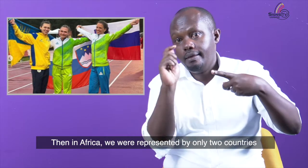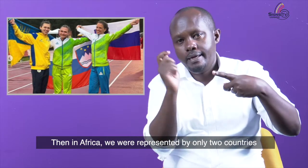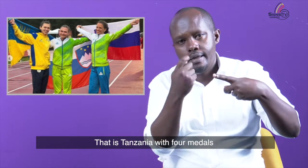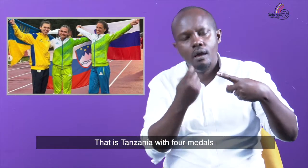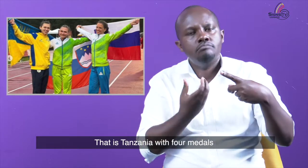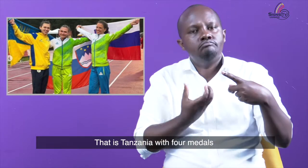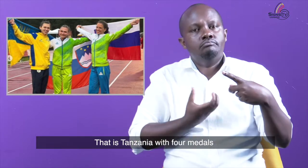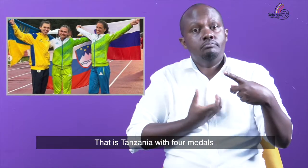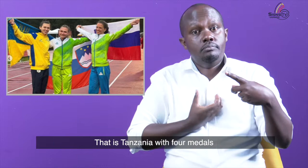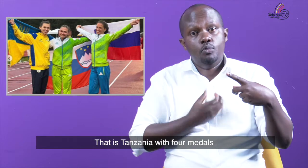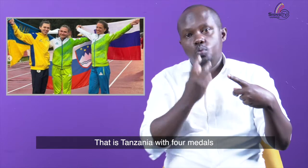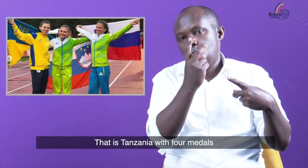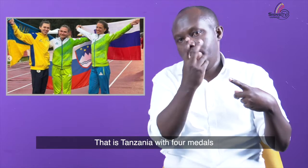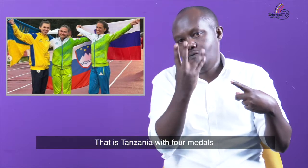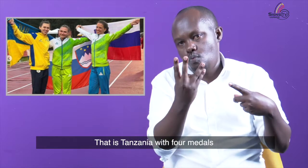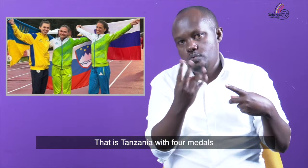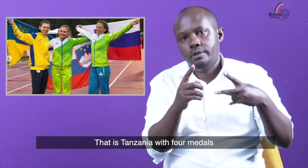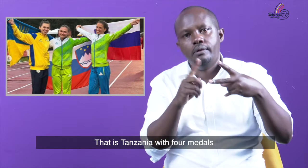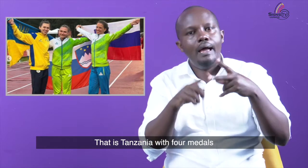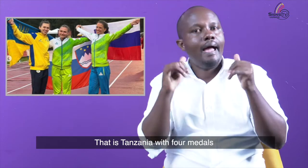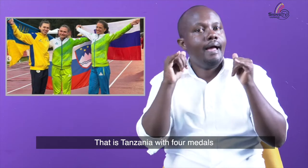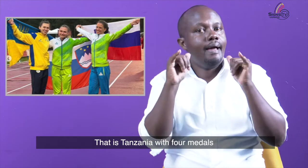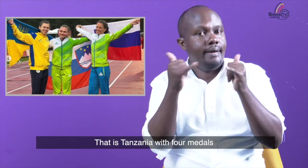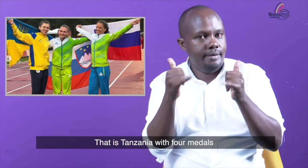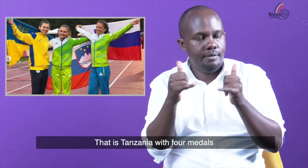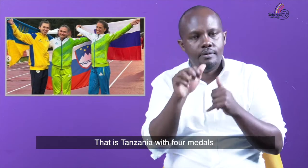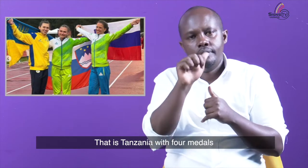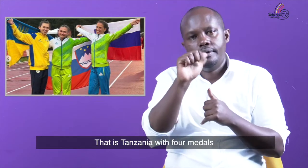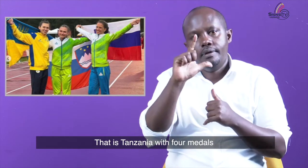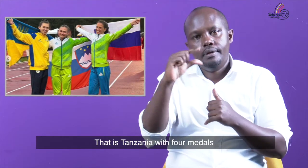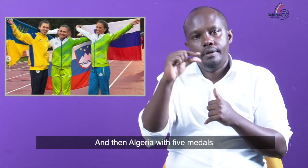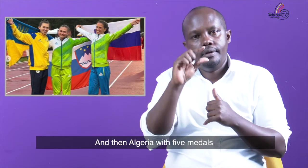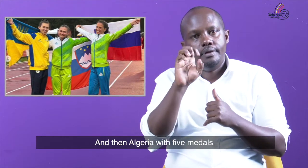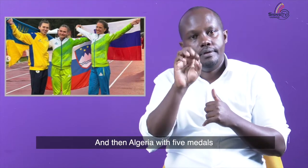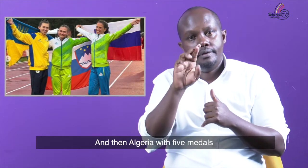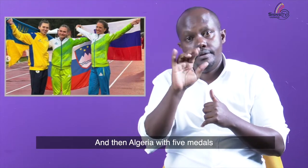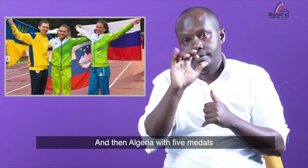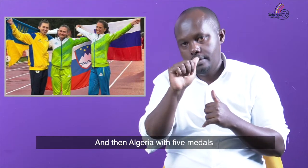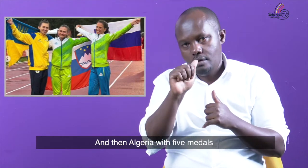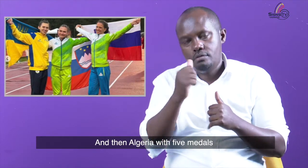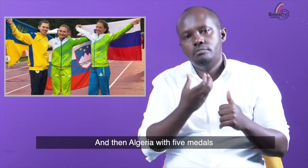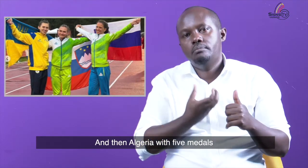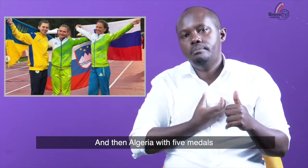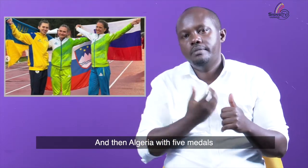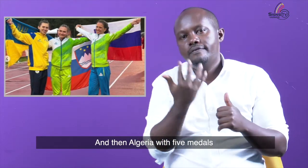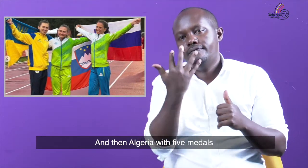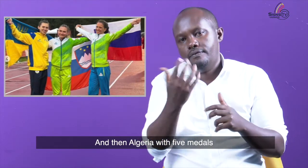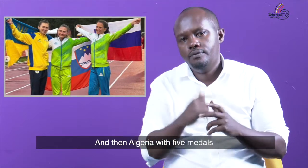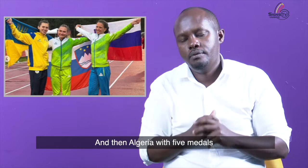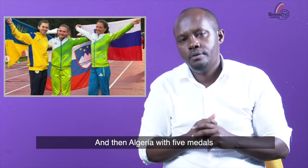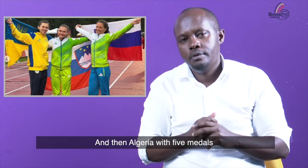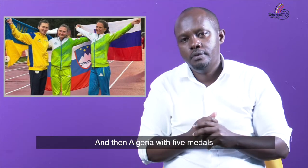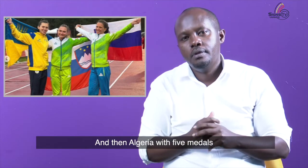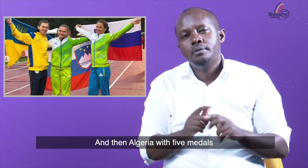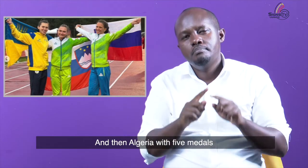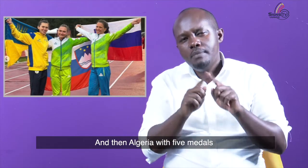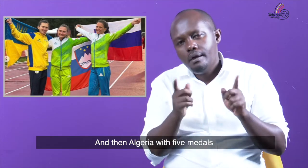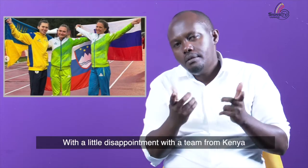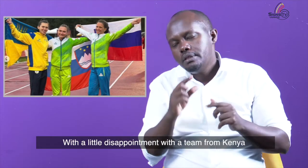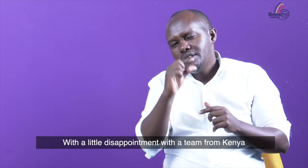That is Tanzania with 4 medals, and then Algeria with 5 medals. With